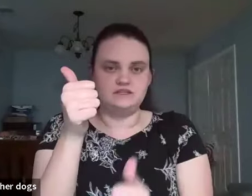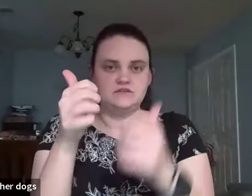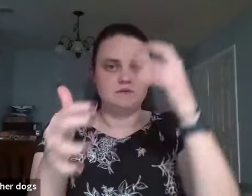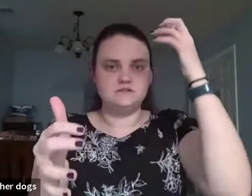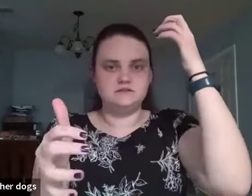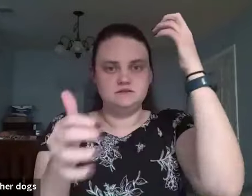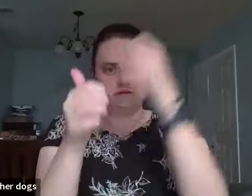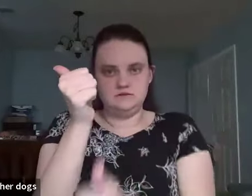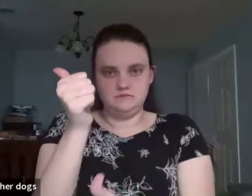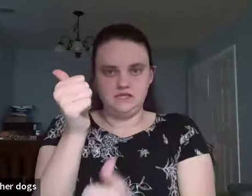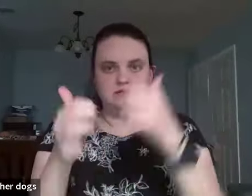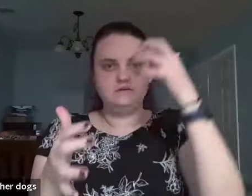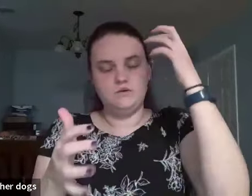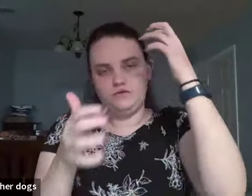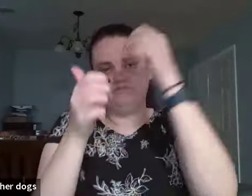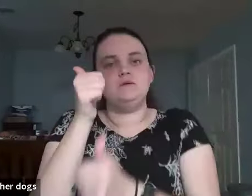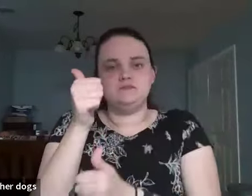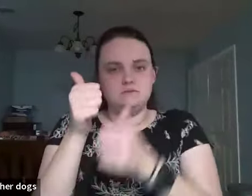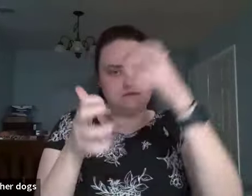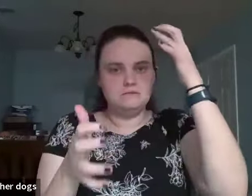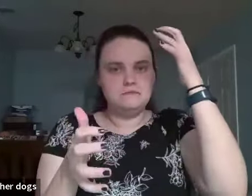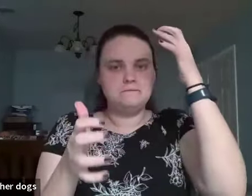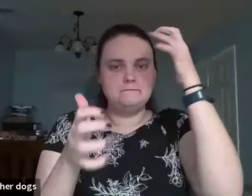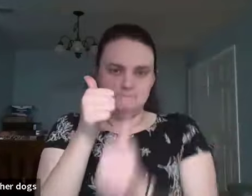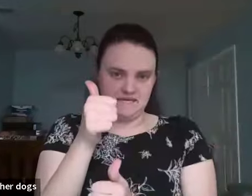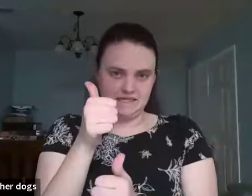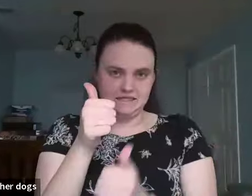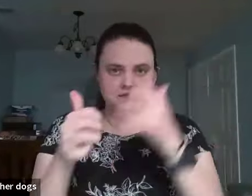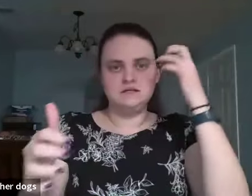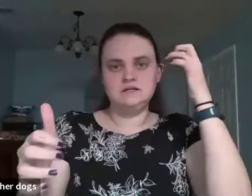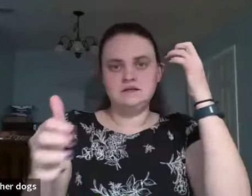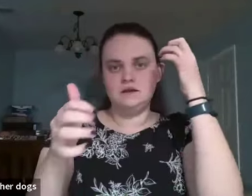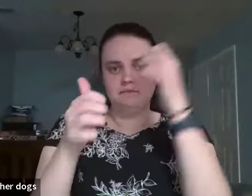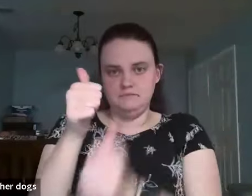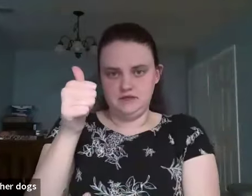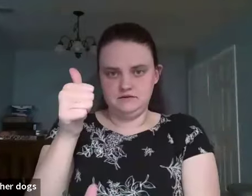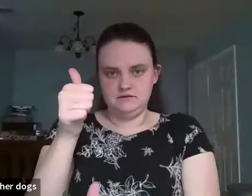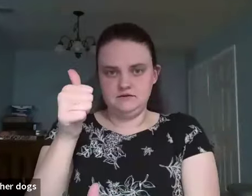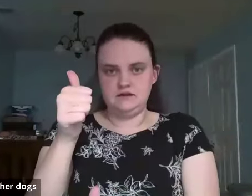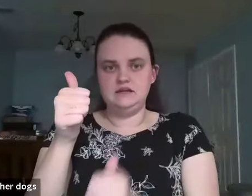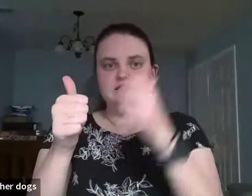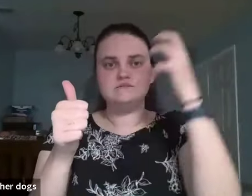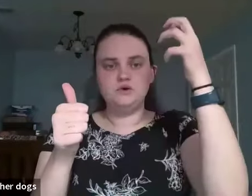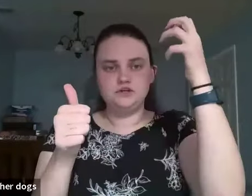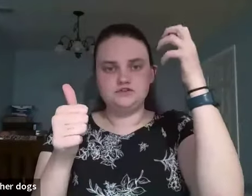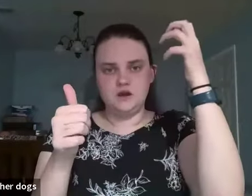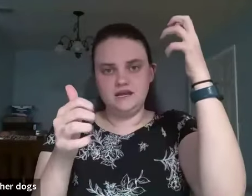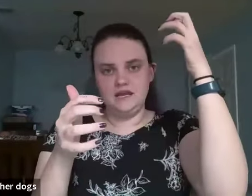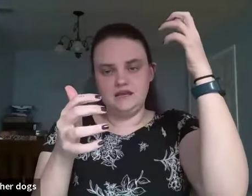into thumbs. Mean or thumbs ups. Mean, mean. And it is important your dominant